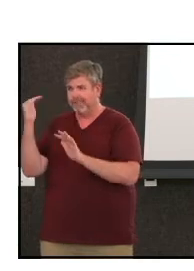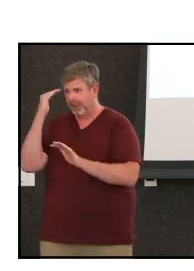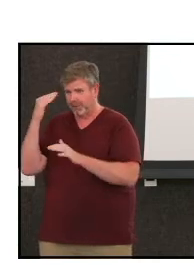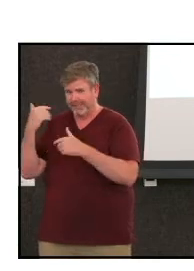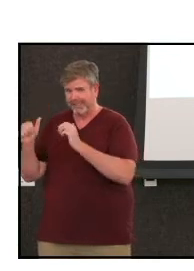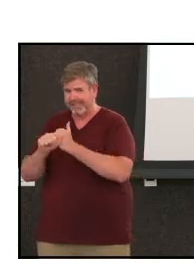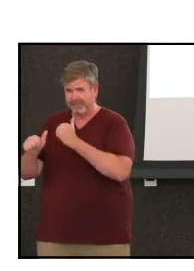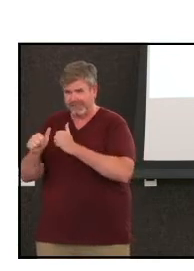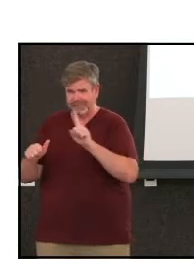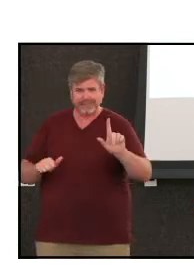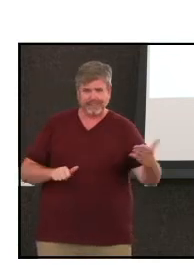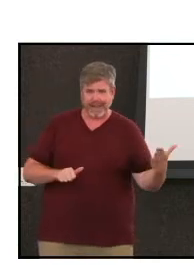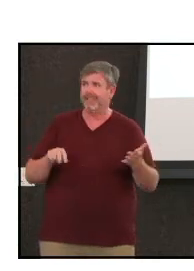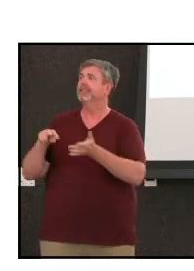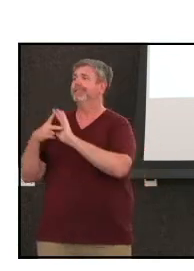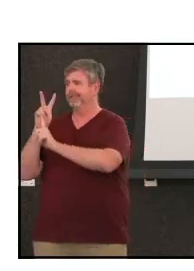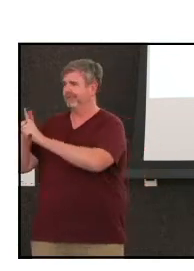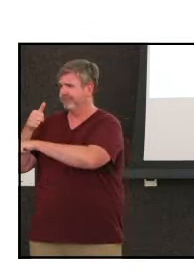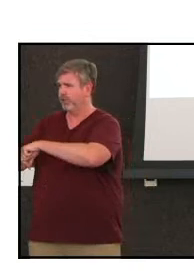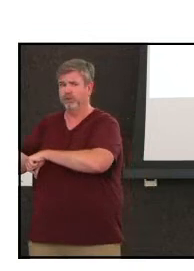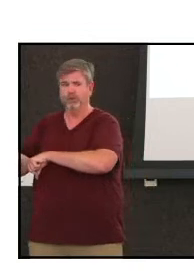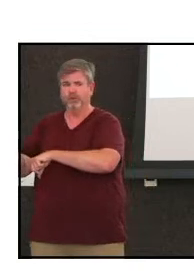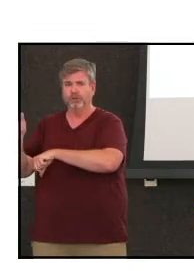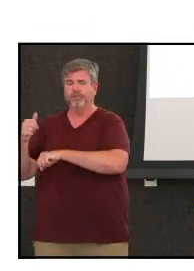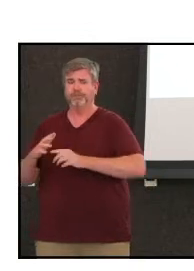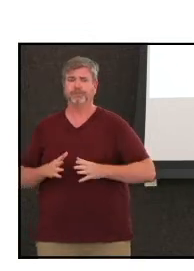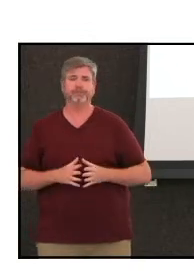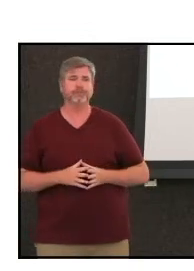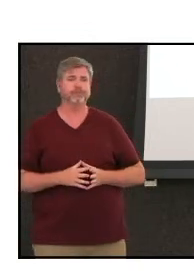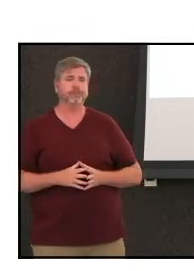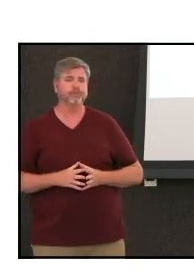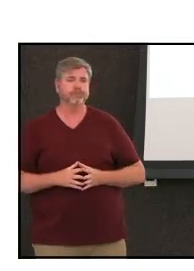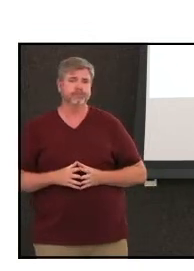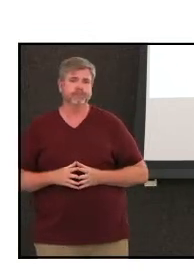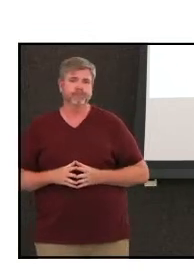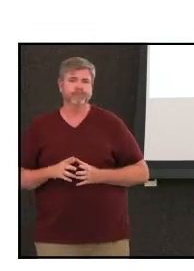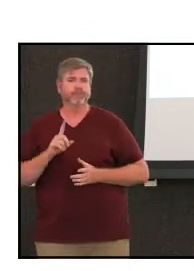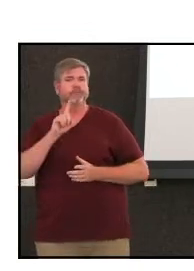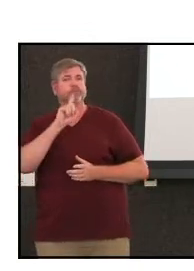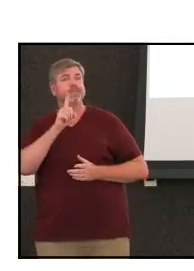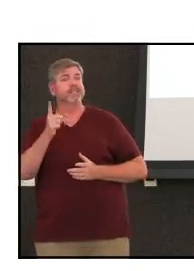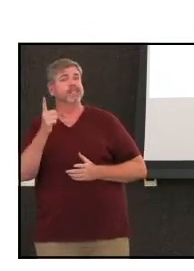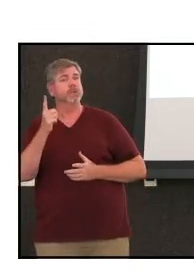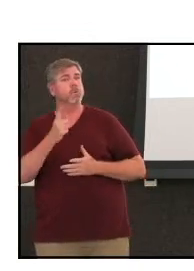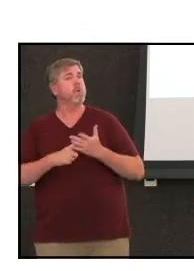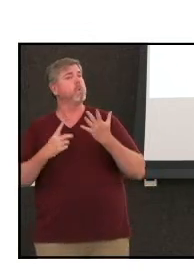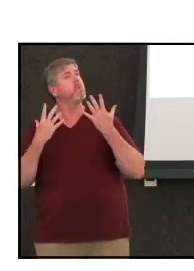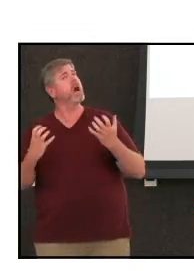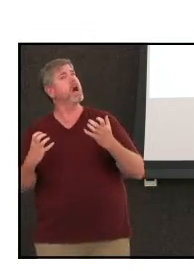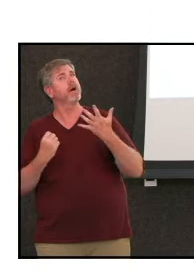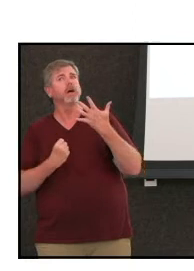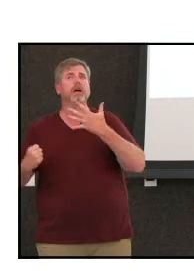be used in future prosecutions, really what that is ultimately is an educational tool. It's a very direct warning to people who